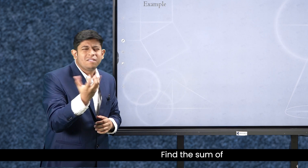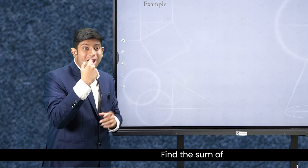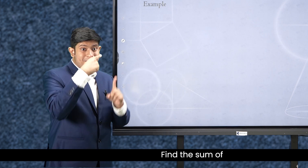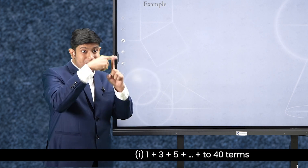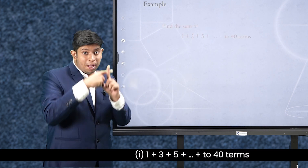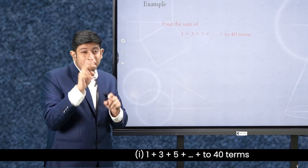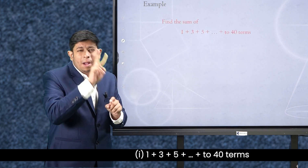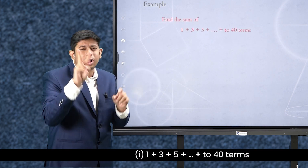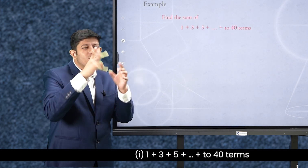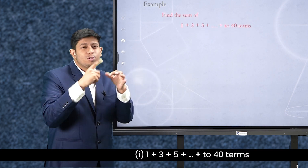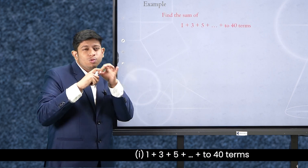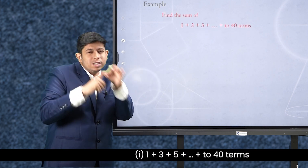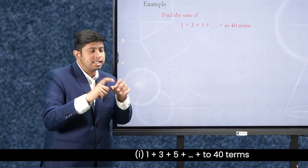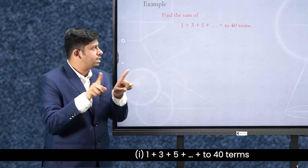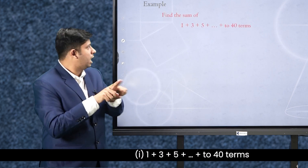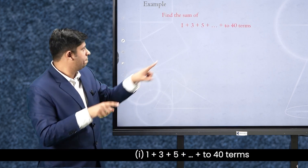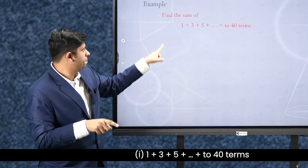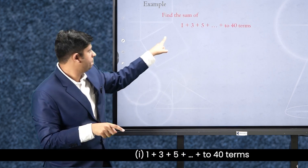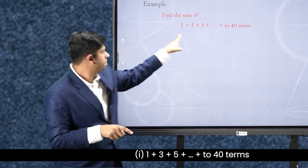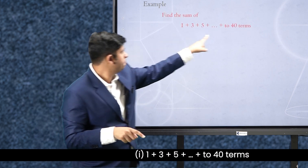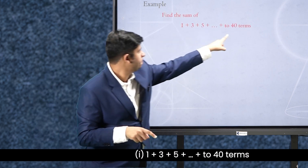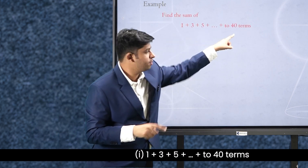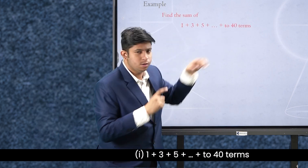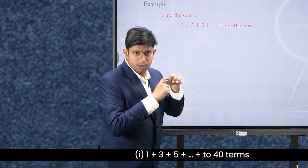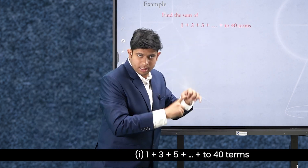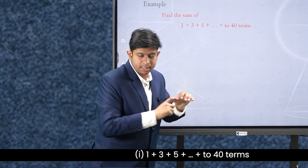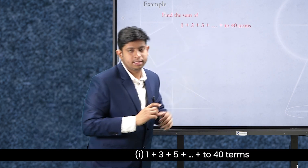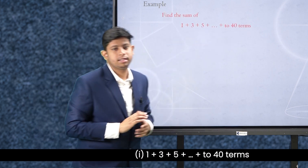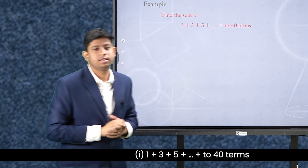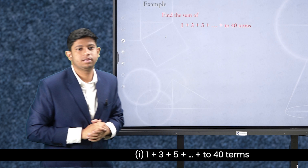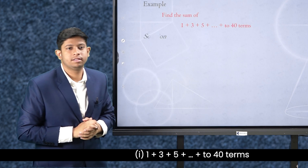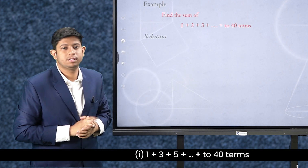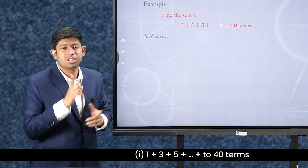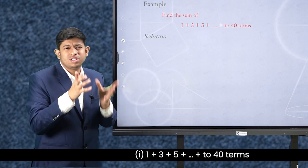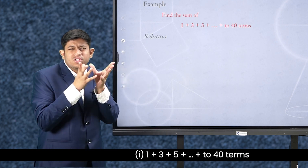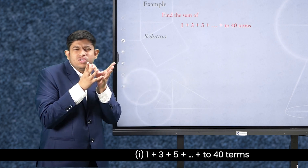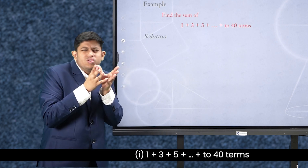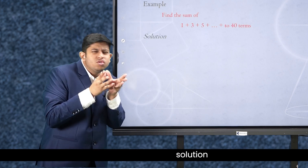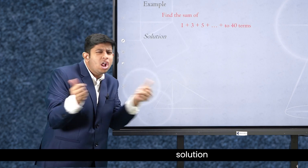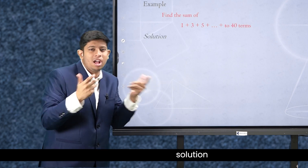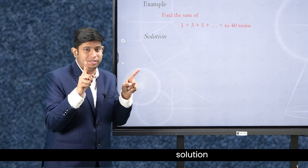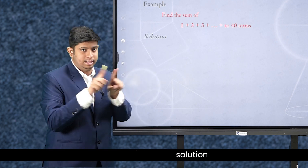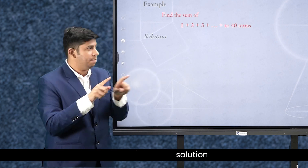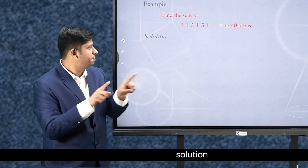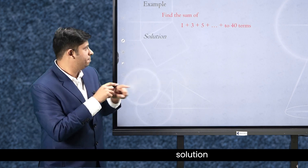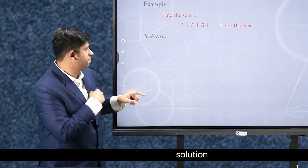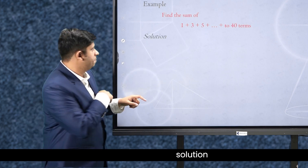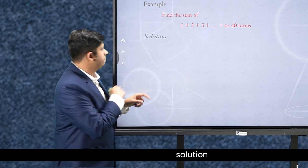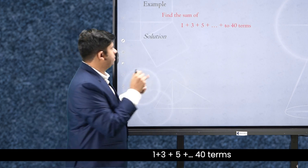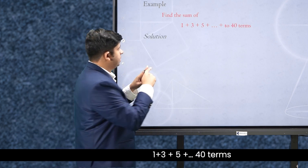Find the sum of 1 plus 3 plus 5 plus so on up to 40 terms. Solution. 1 plus